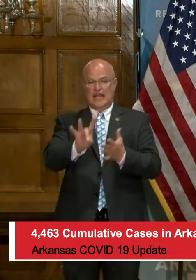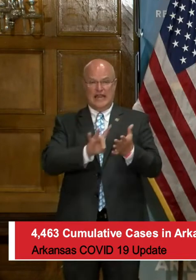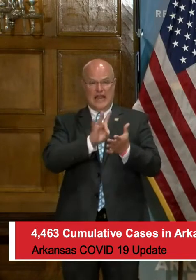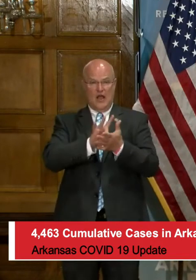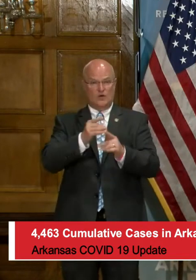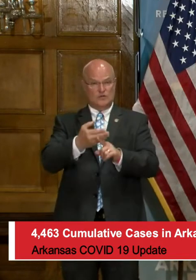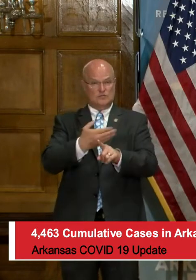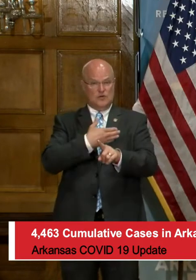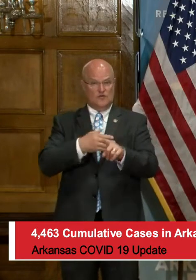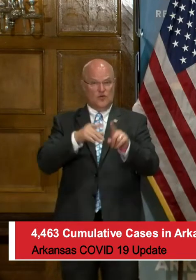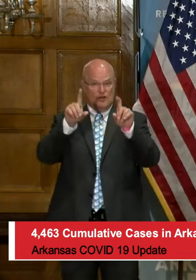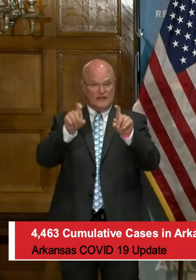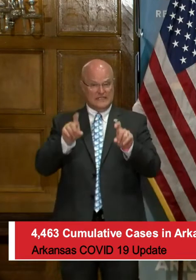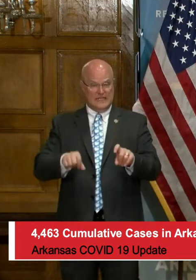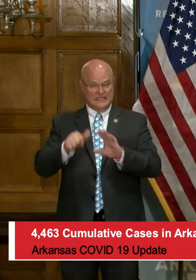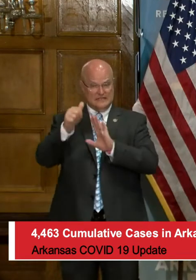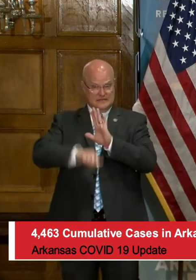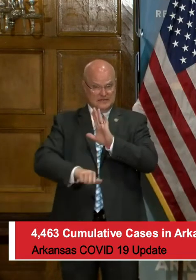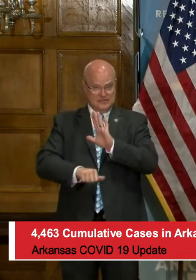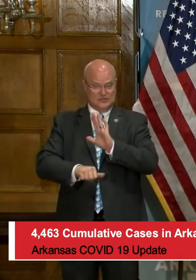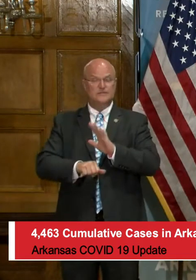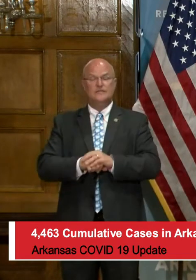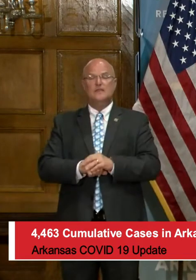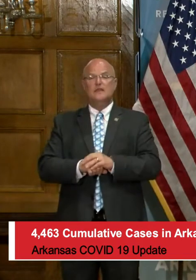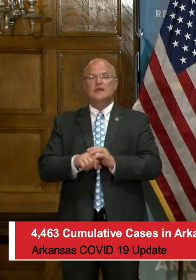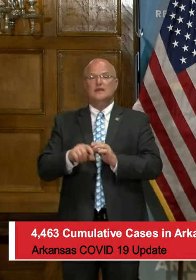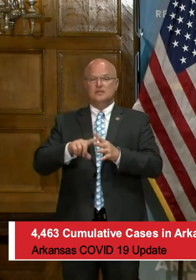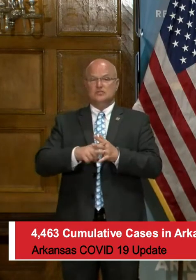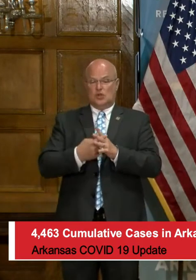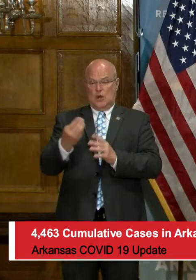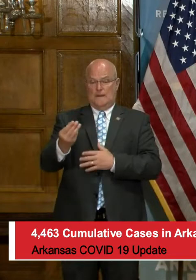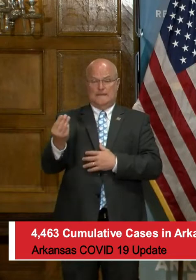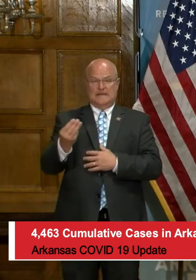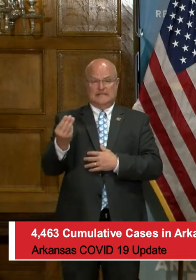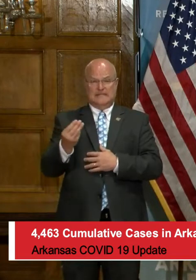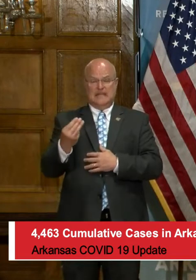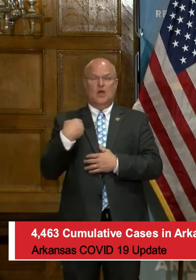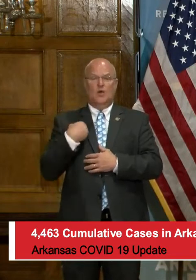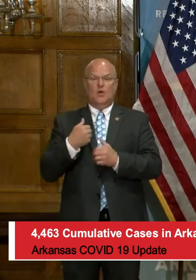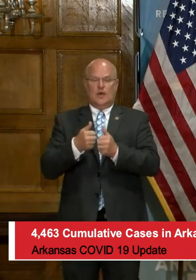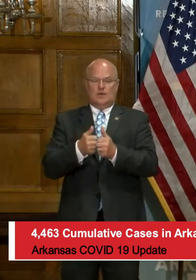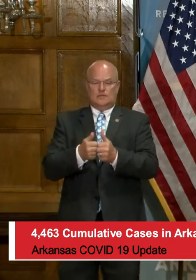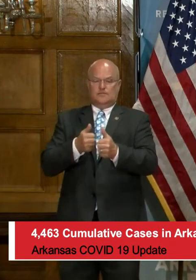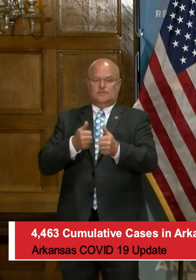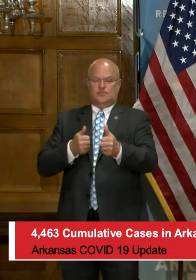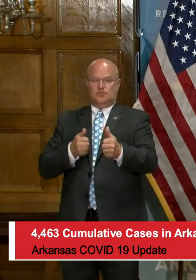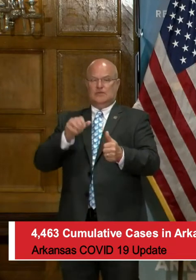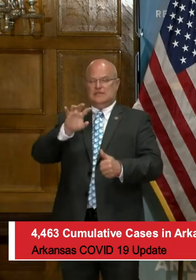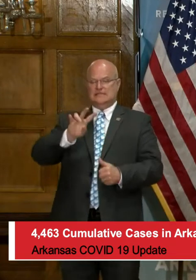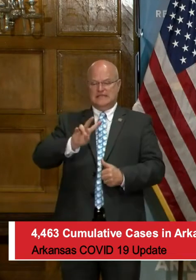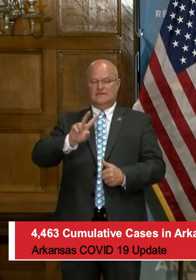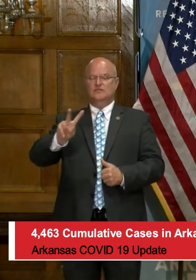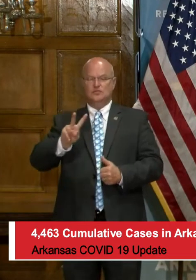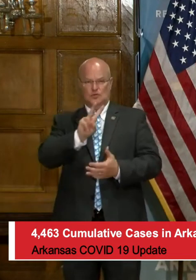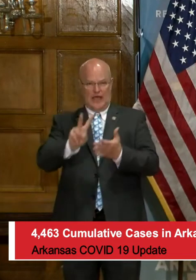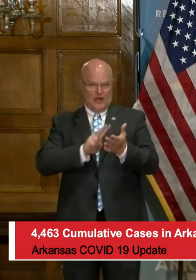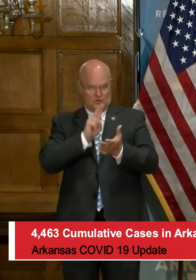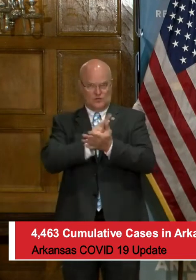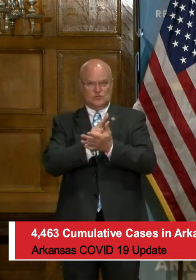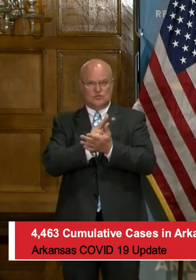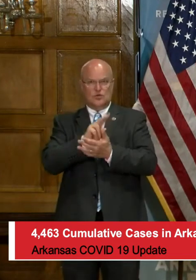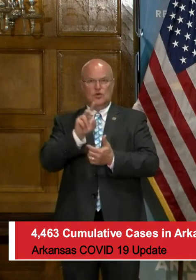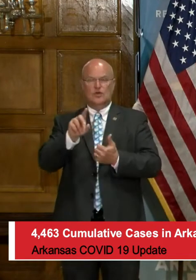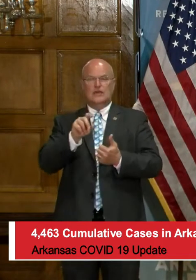hours of the surgical procedure. Starting Monday, we will allow that to go out to 72 hours